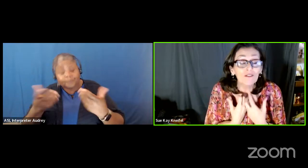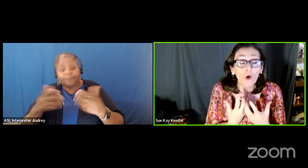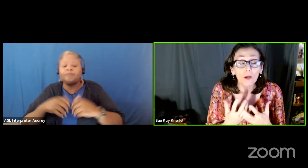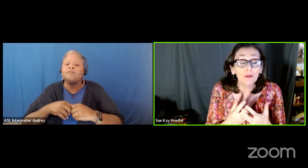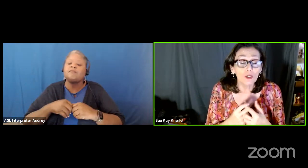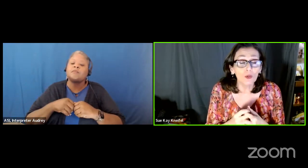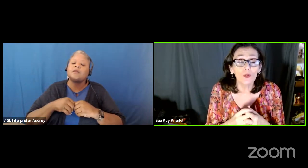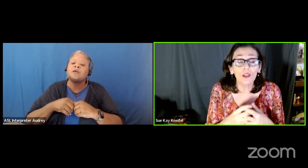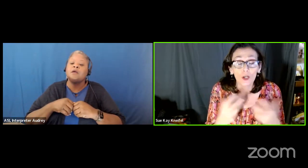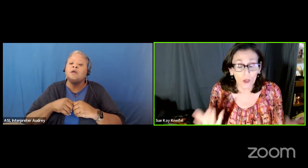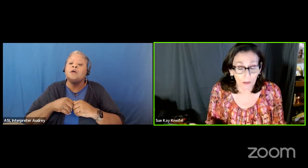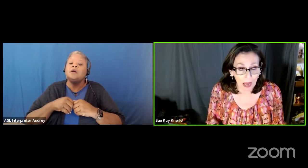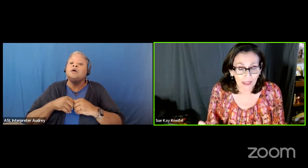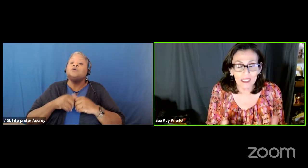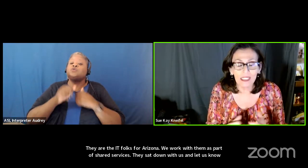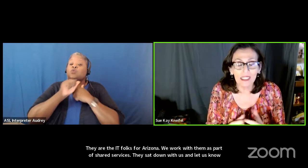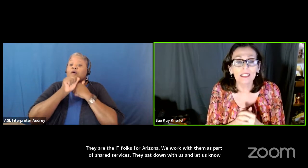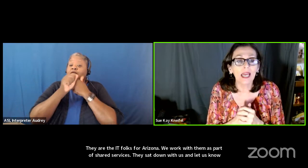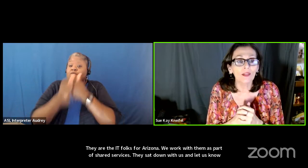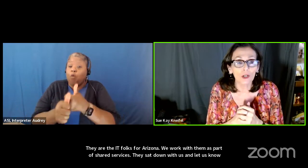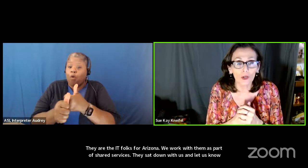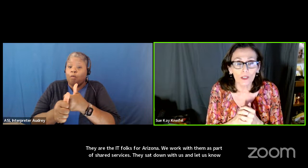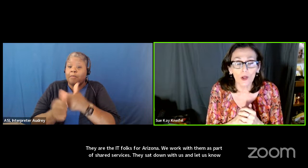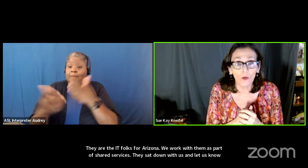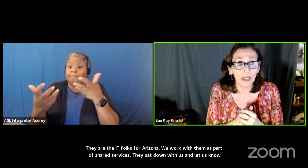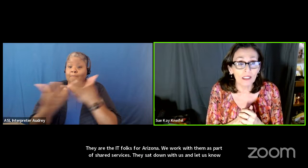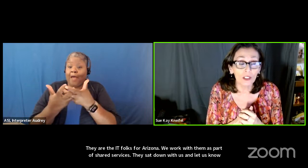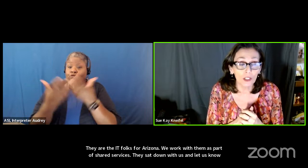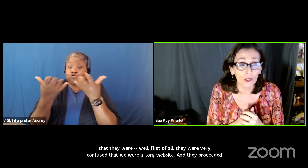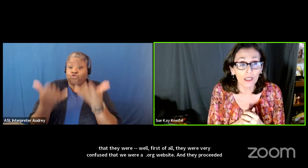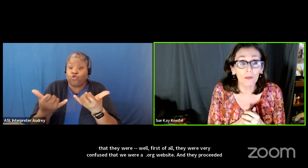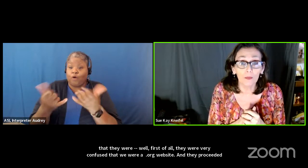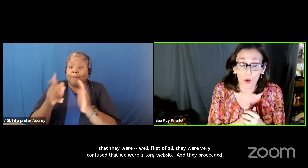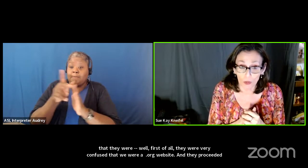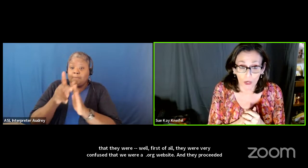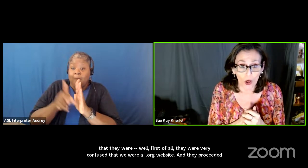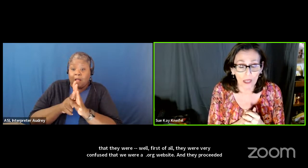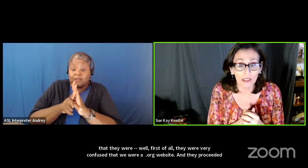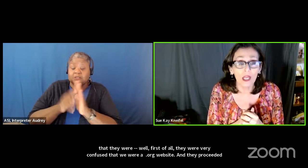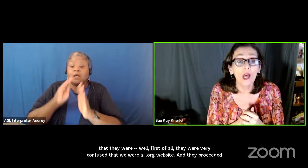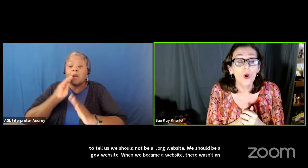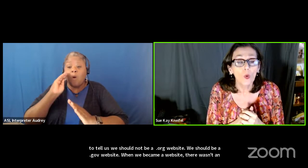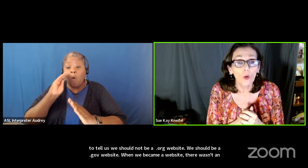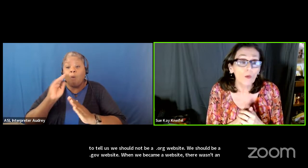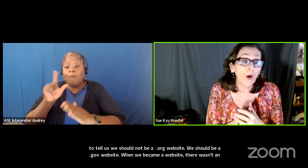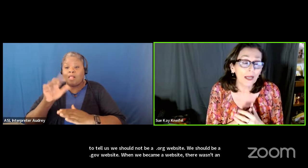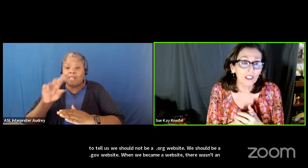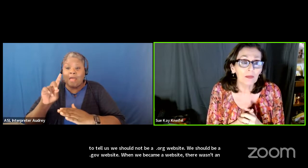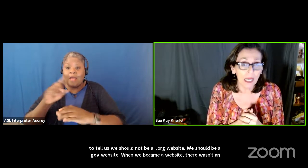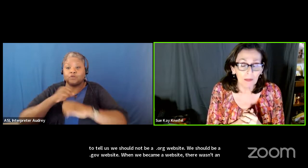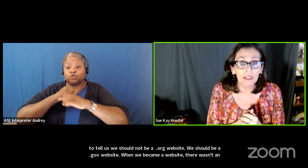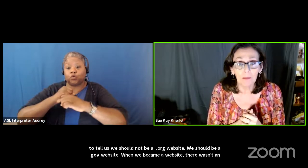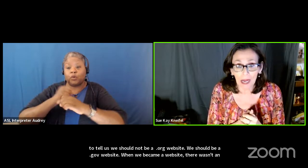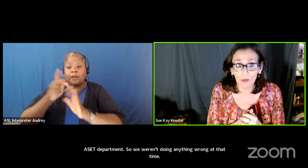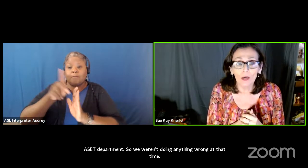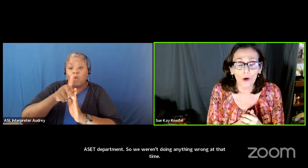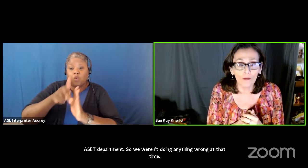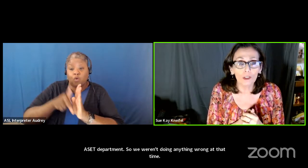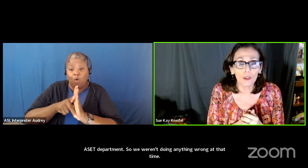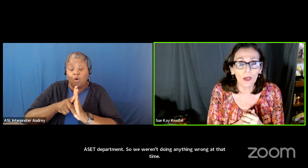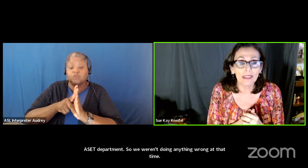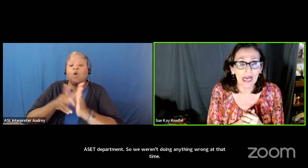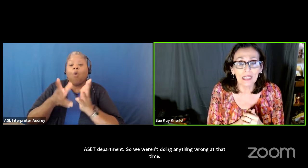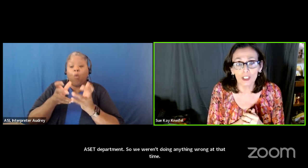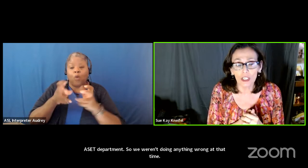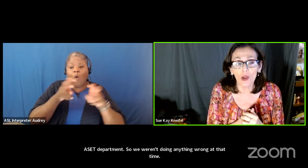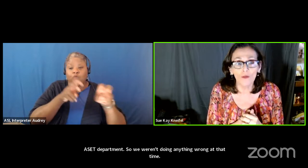To conform to the current policies and the current Homeland Security protocols, we want to be able to migrate